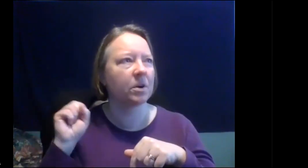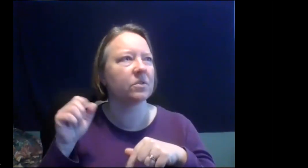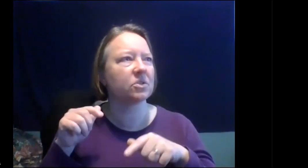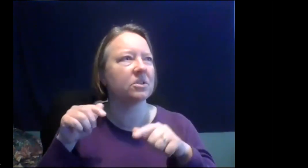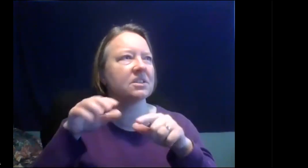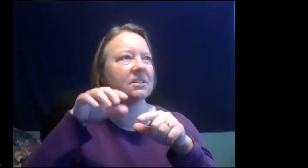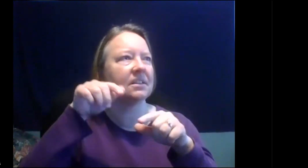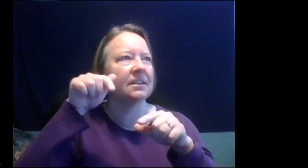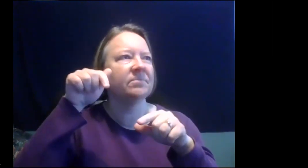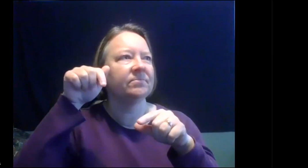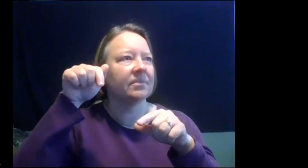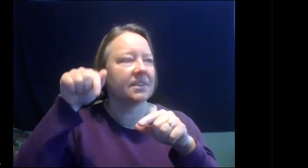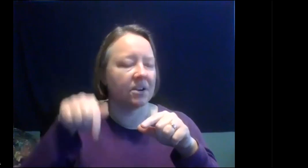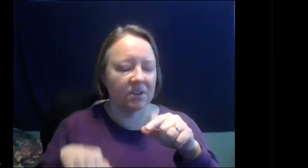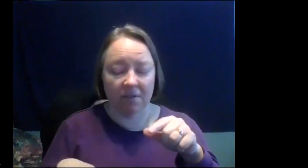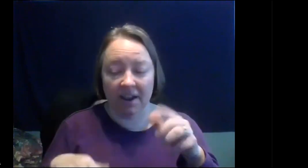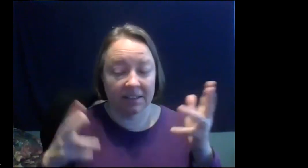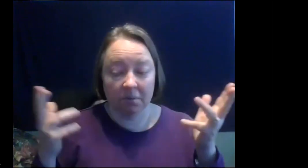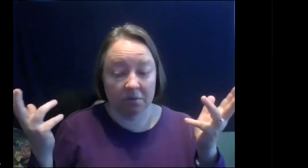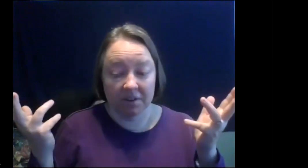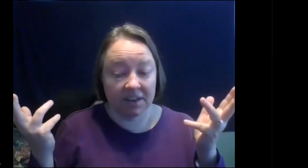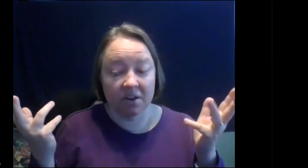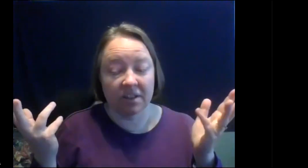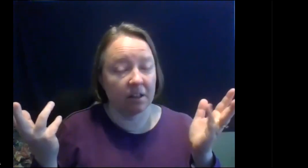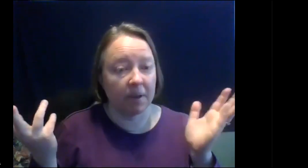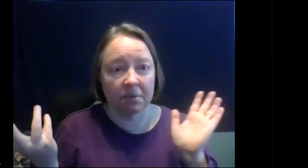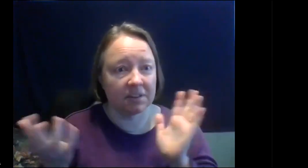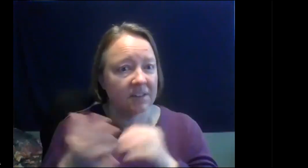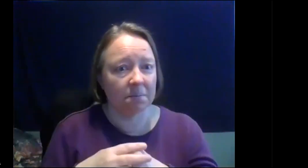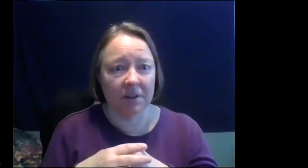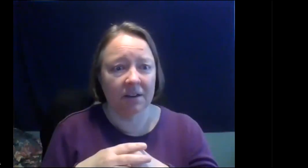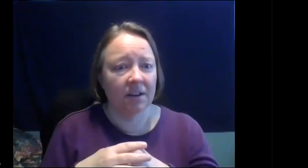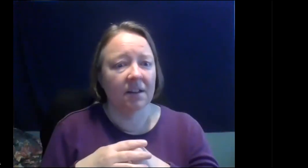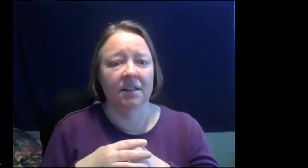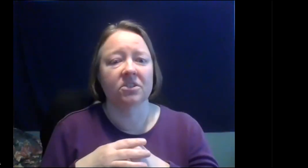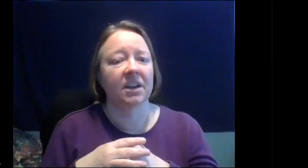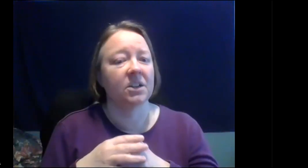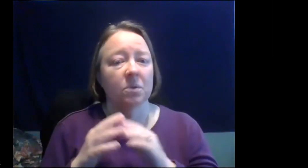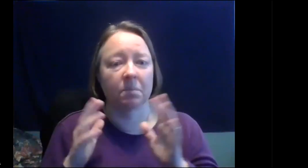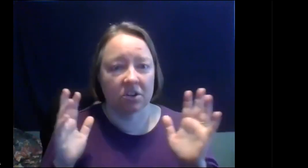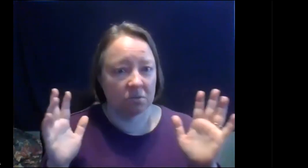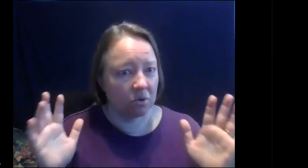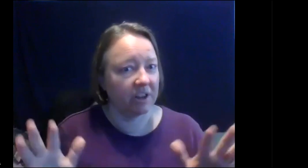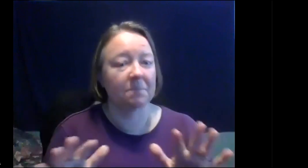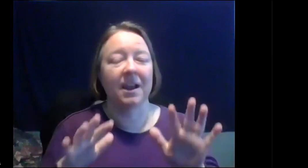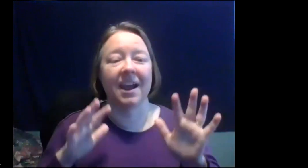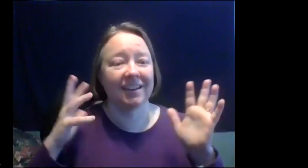worked for Sorensen, if I had someone from the South, Alabama, Mississippi, their signs were much more laid back